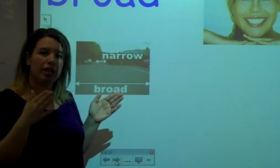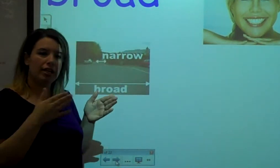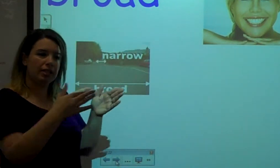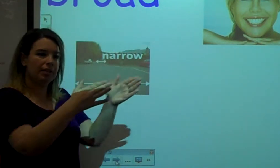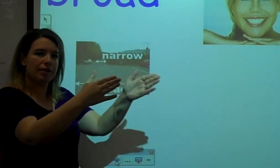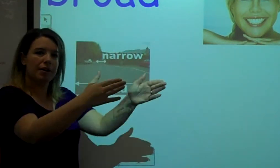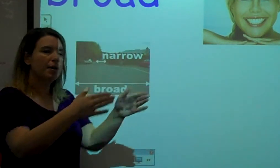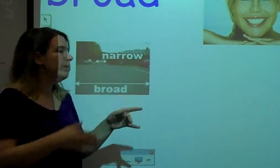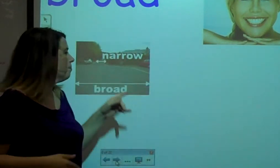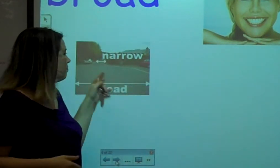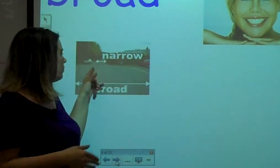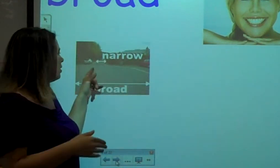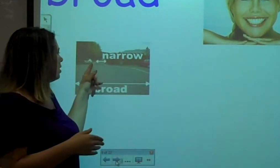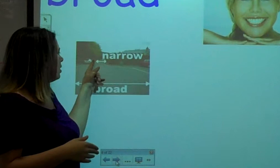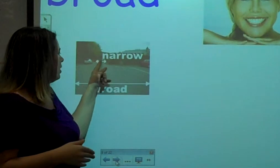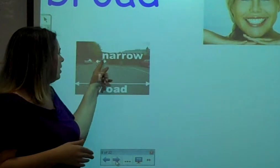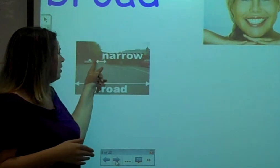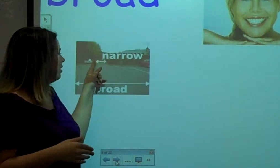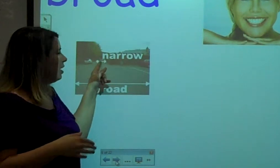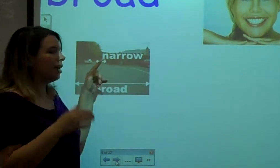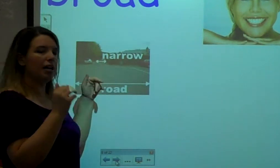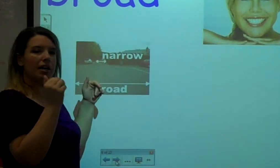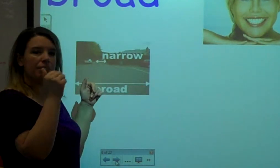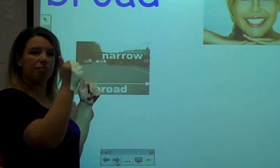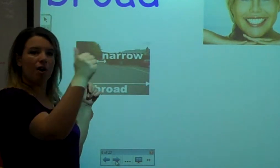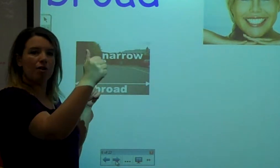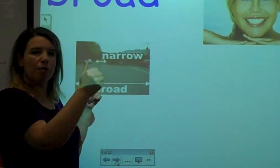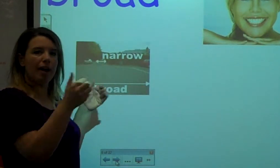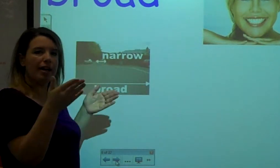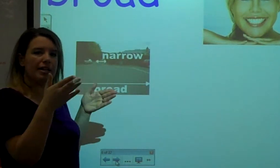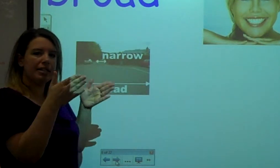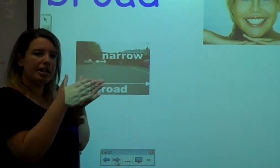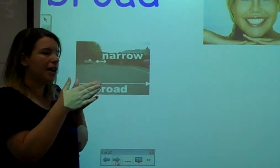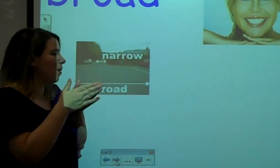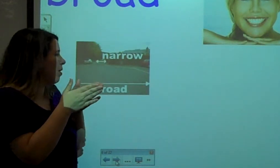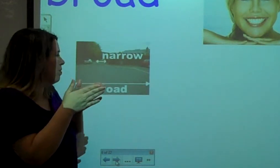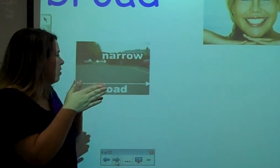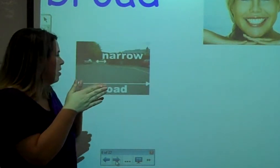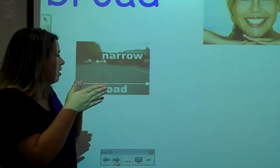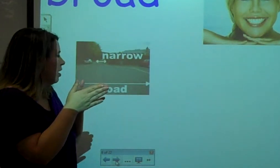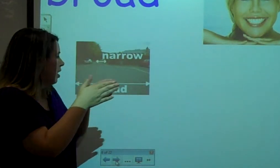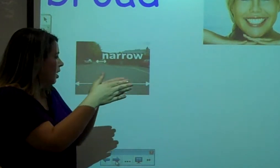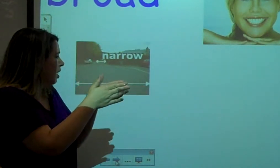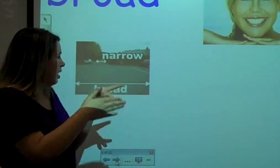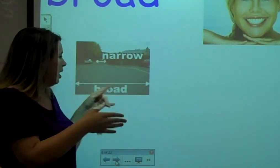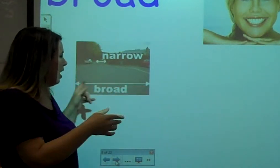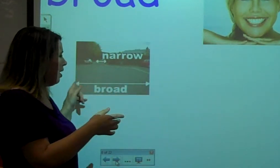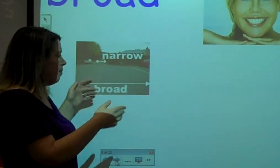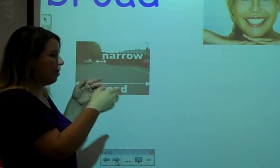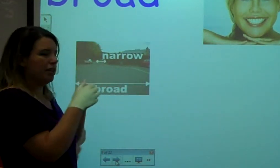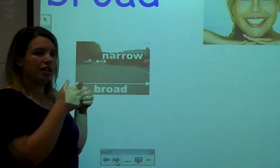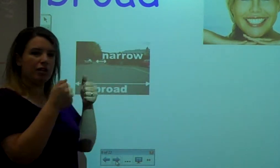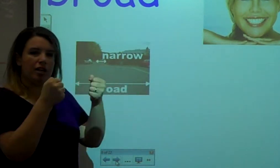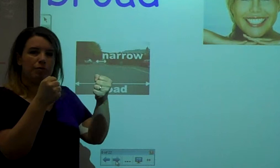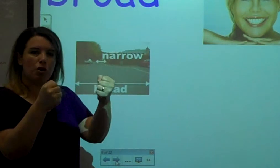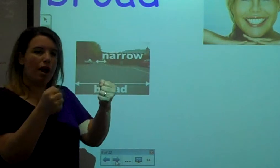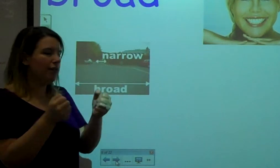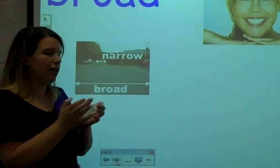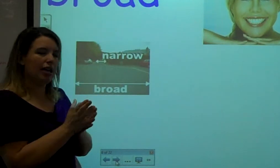street. Here, farther away is narrow. But then you keep driving and